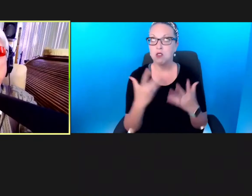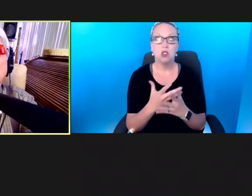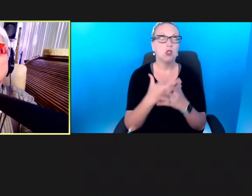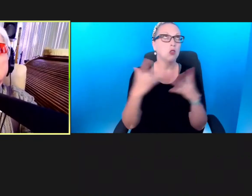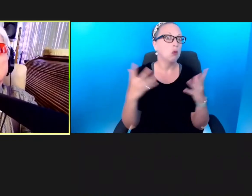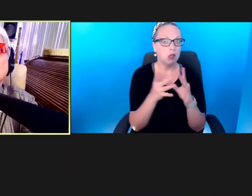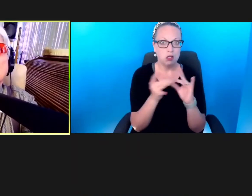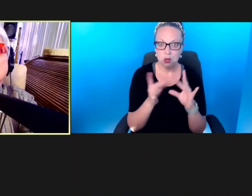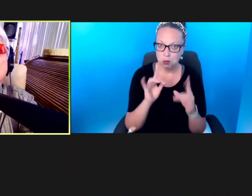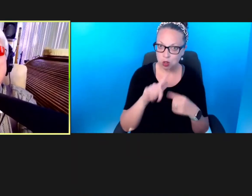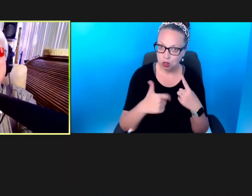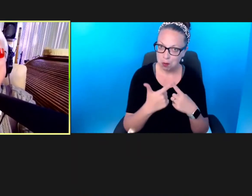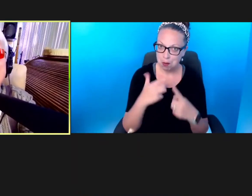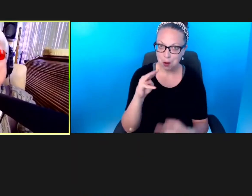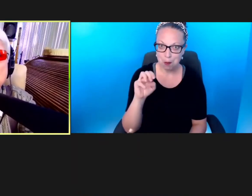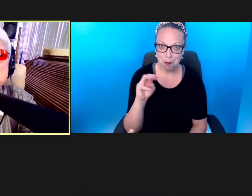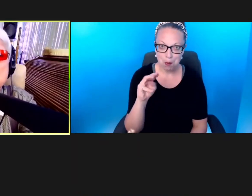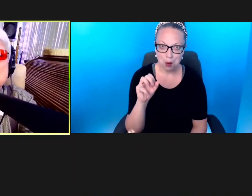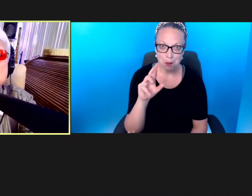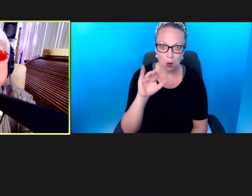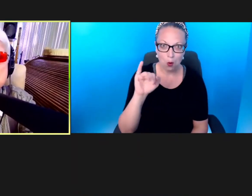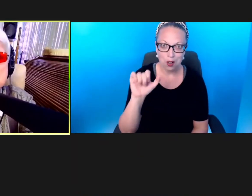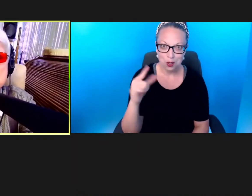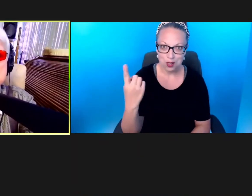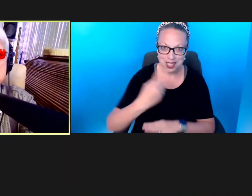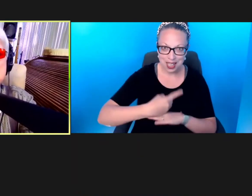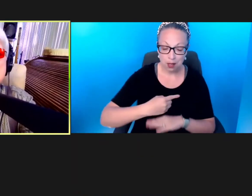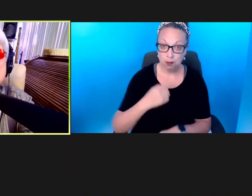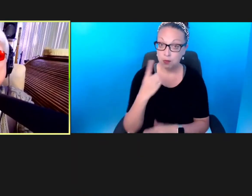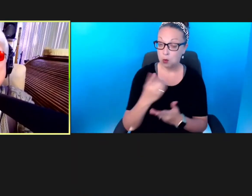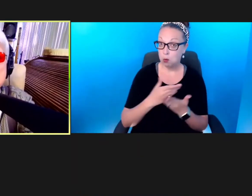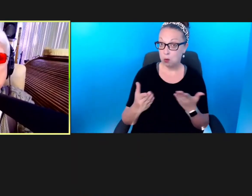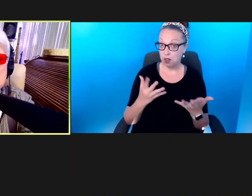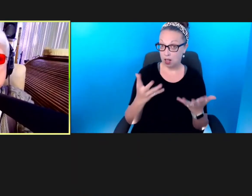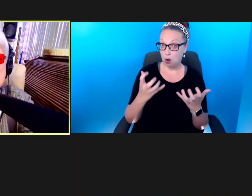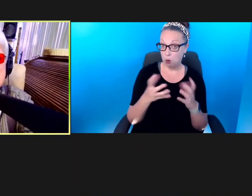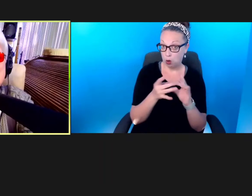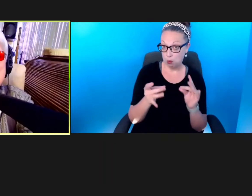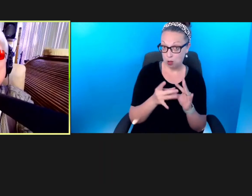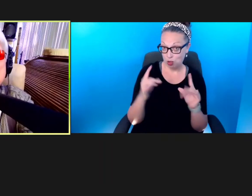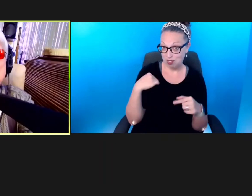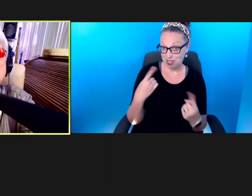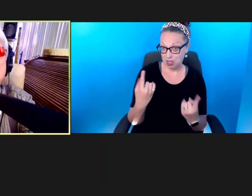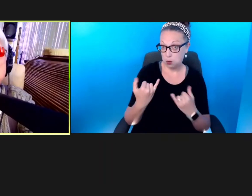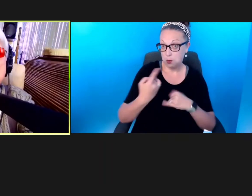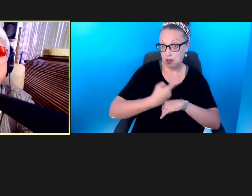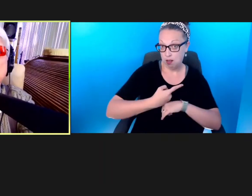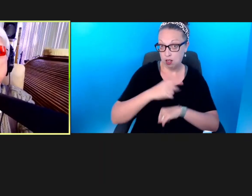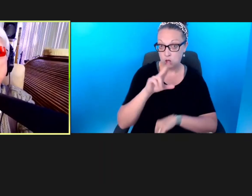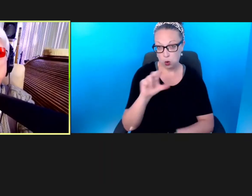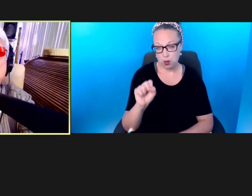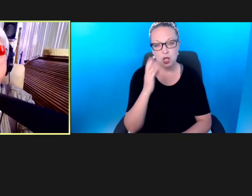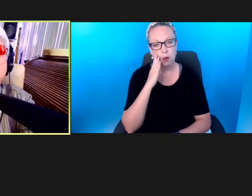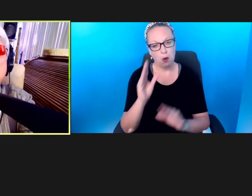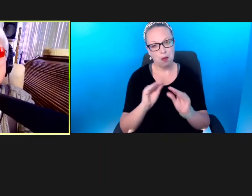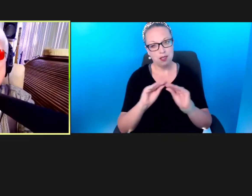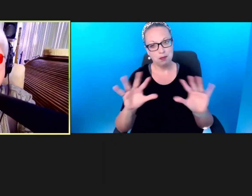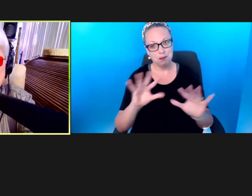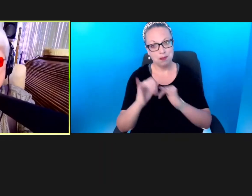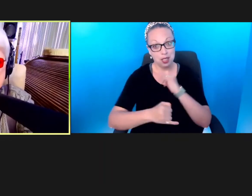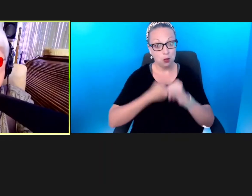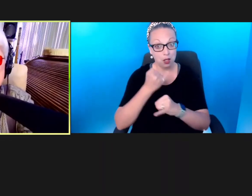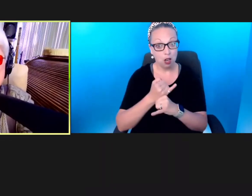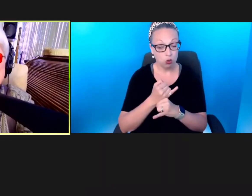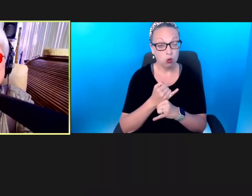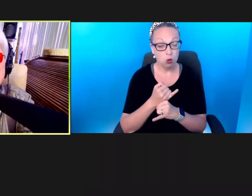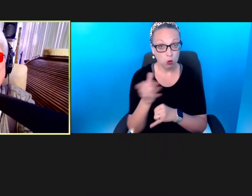Day. The one thing I want to say is that since today in the U.S., and we know this show goes out internationally,